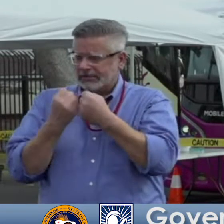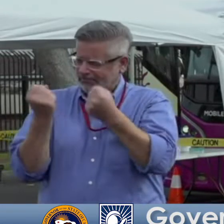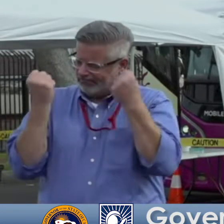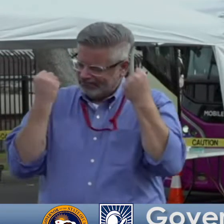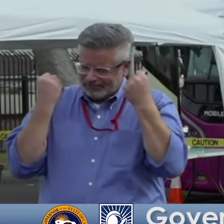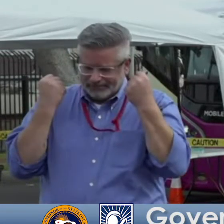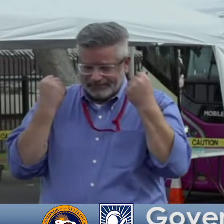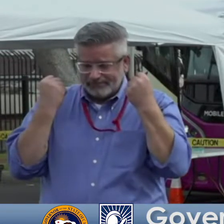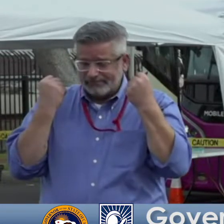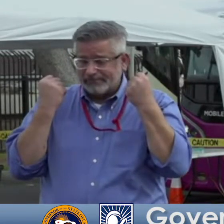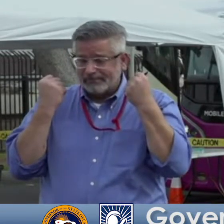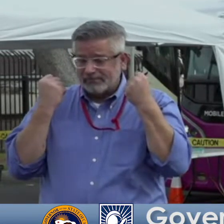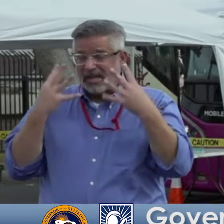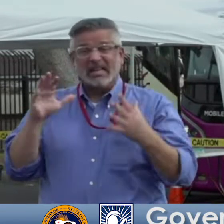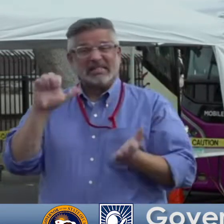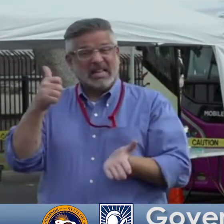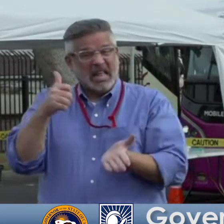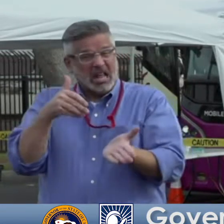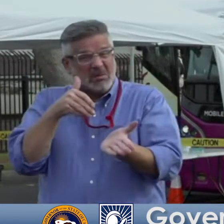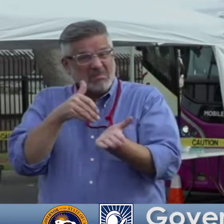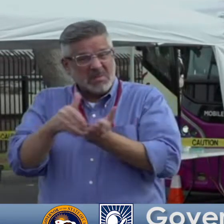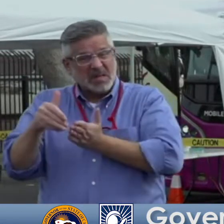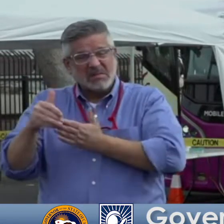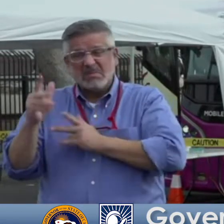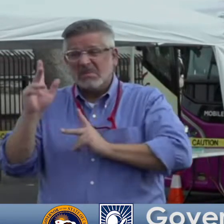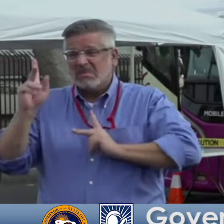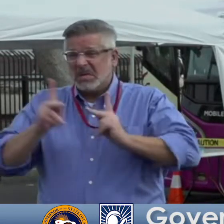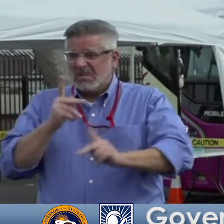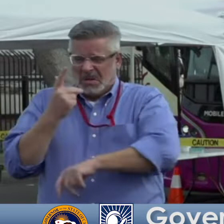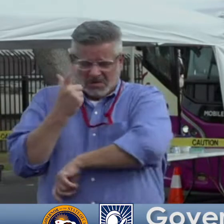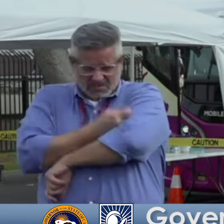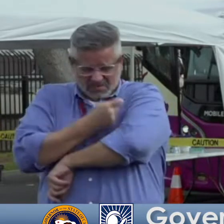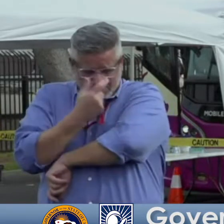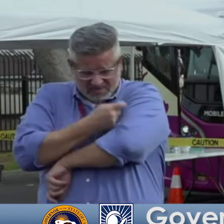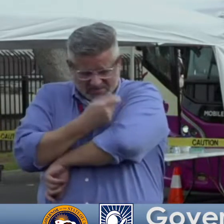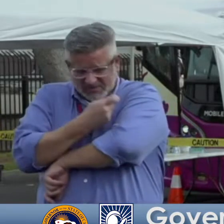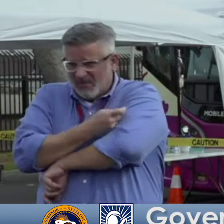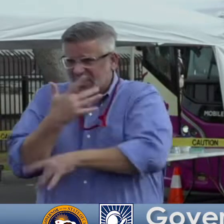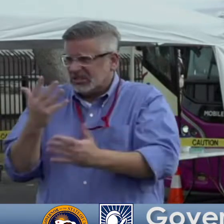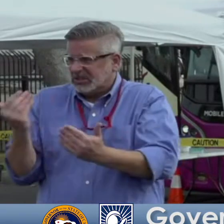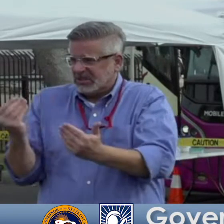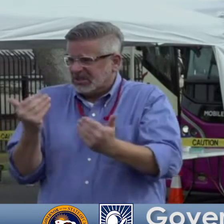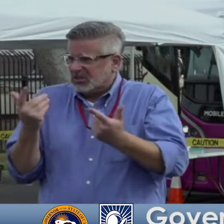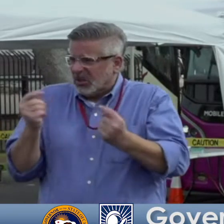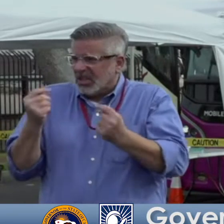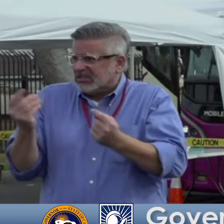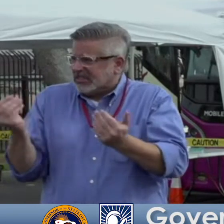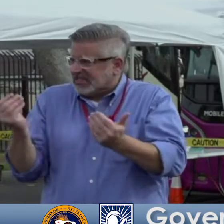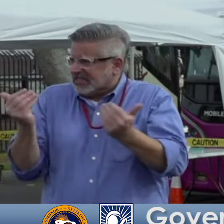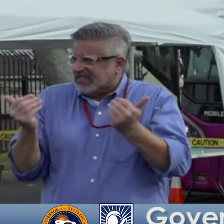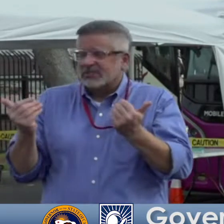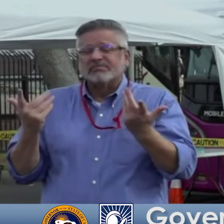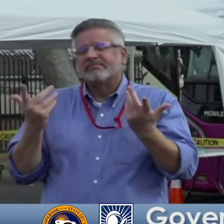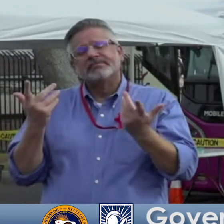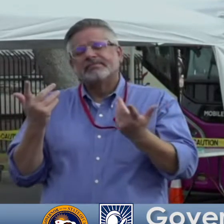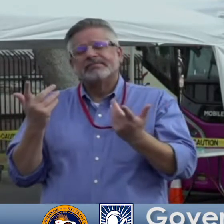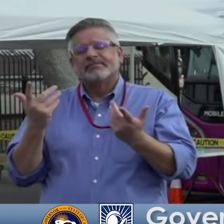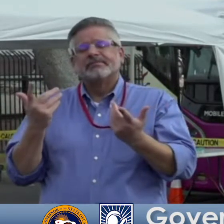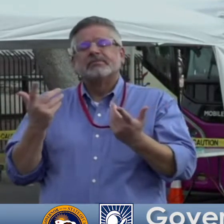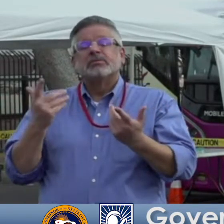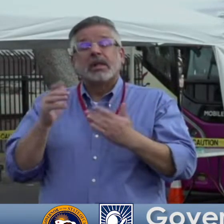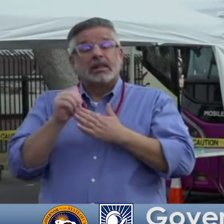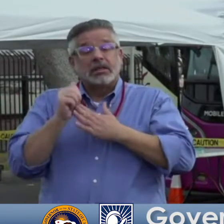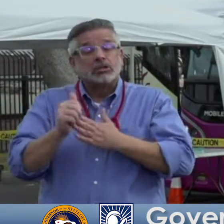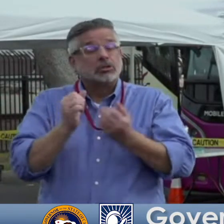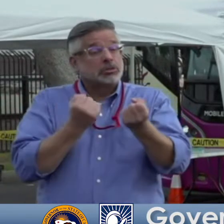many of our 10 million LA County residents vaccinated as quickly as possible. And with the